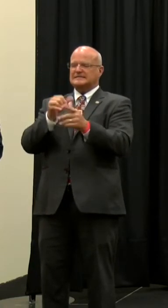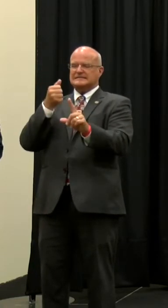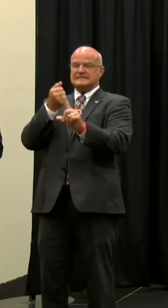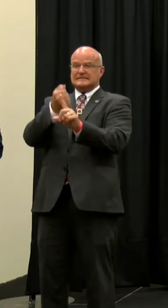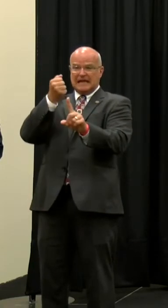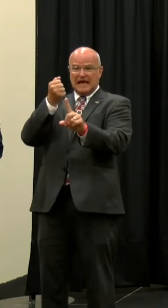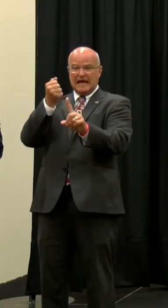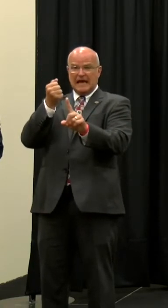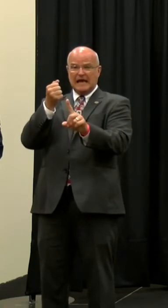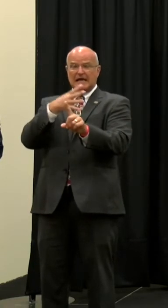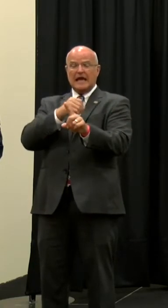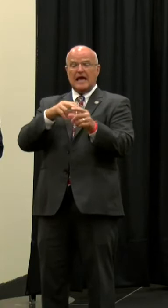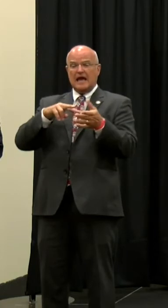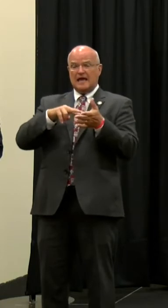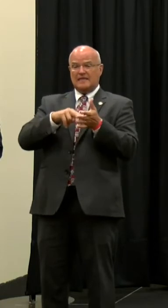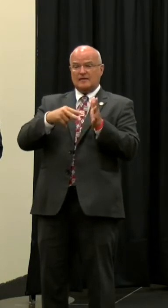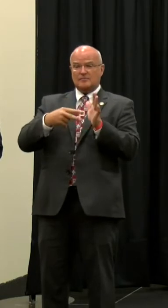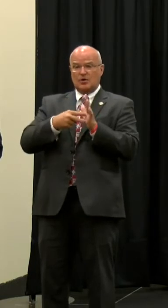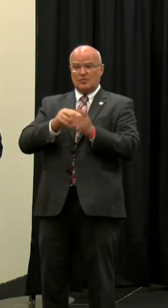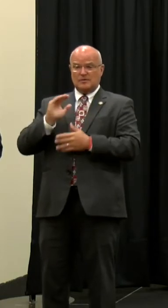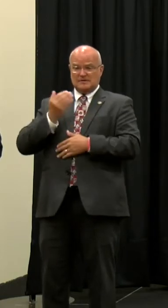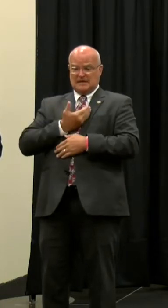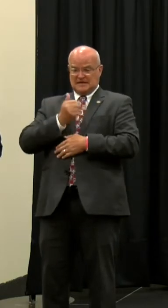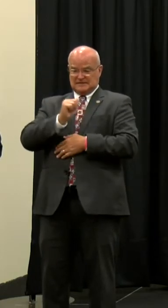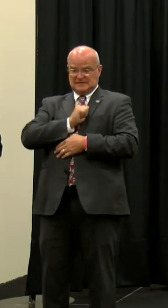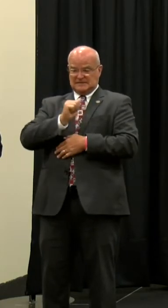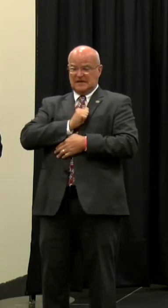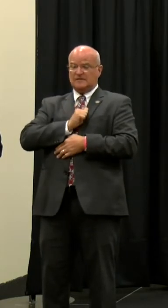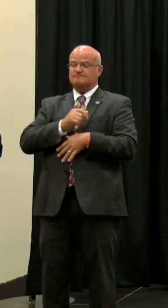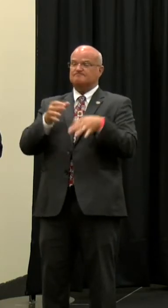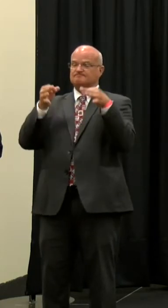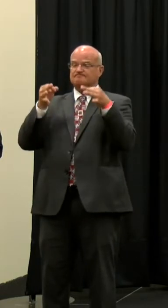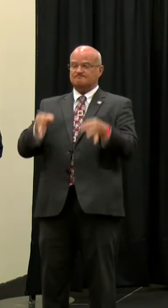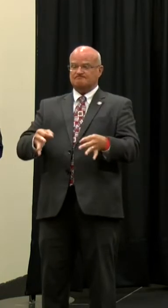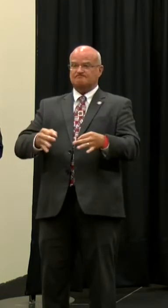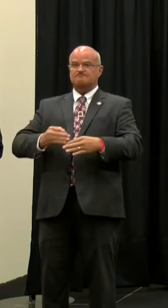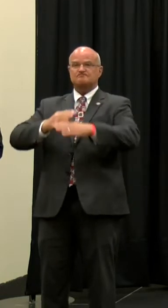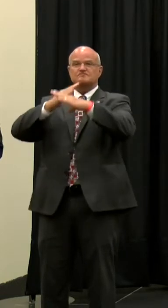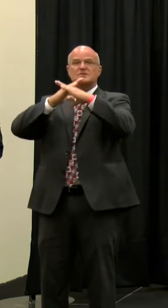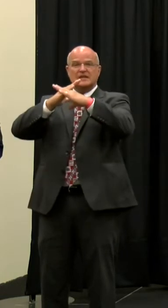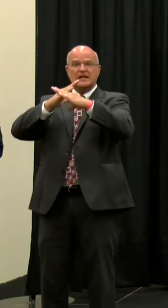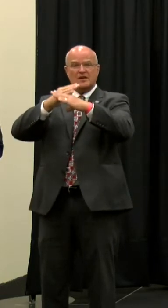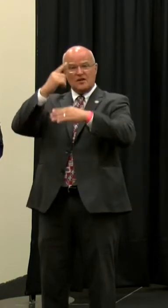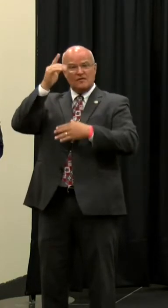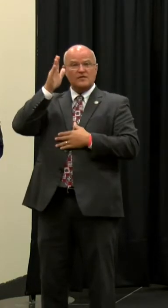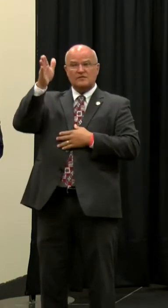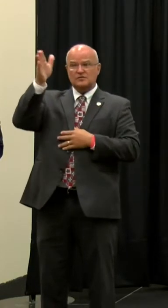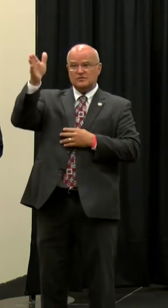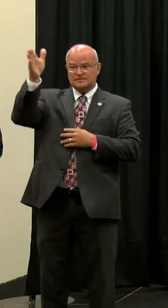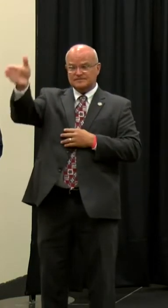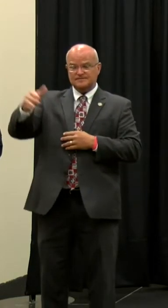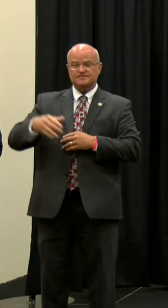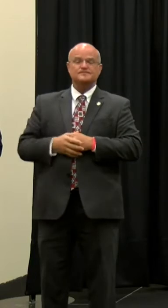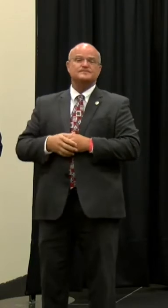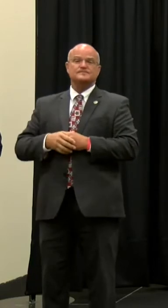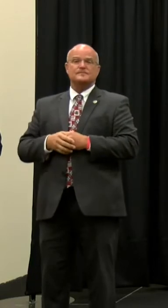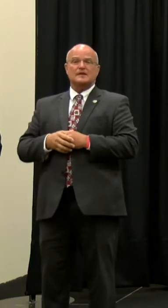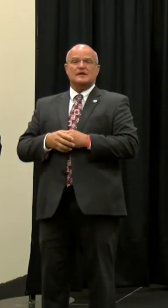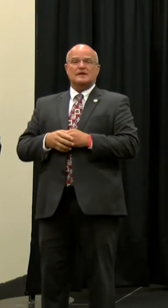attack and purpose ourselves to make sure that we protect ourselves for the future.